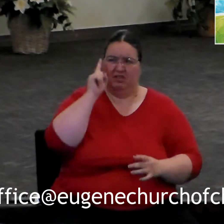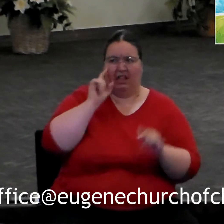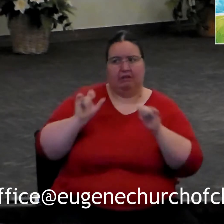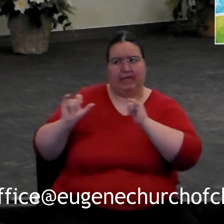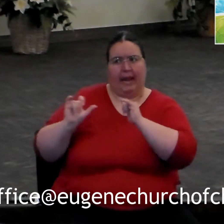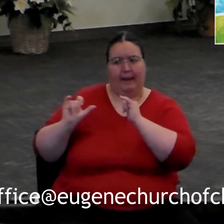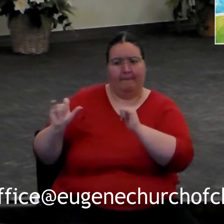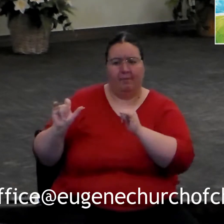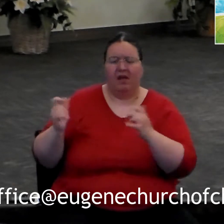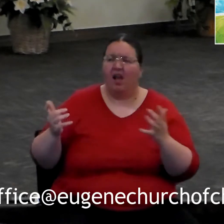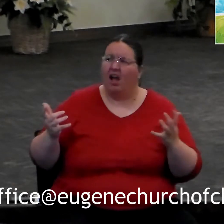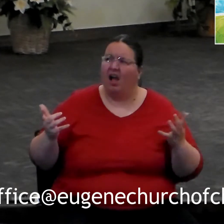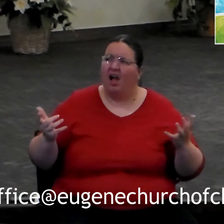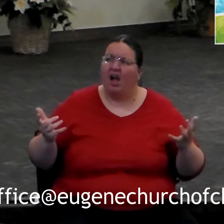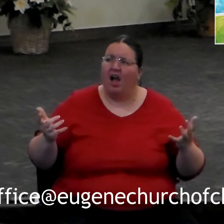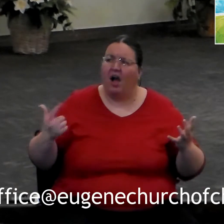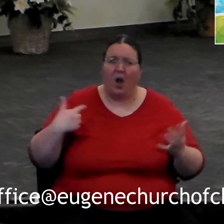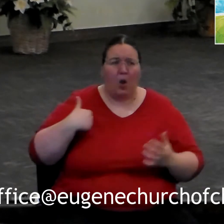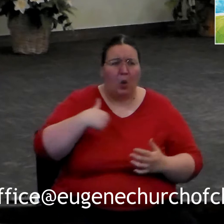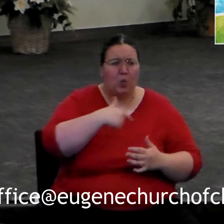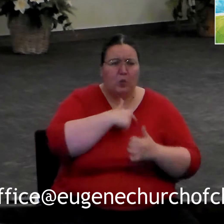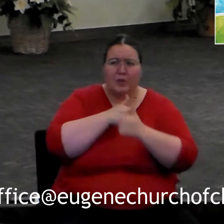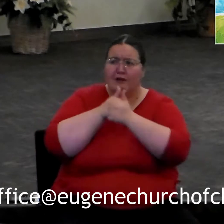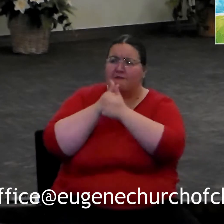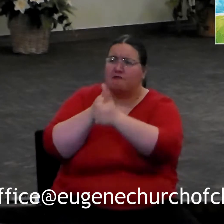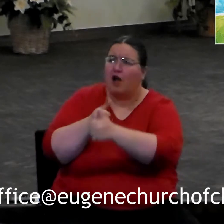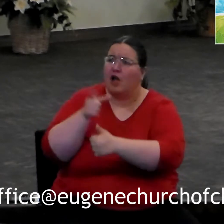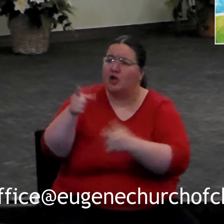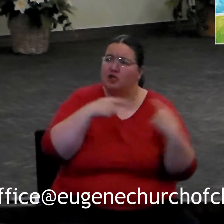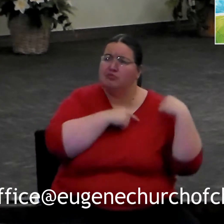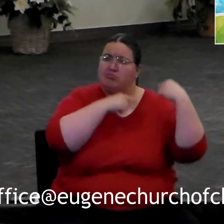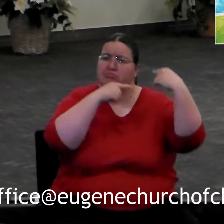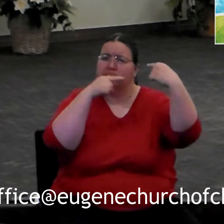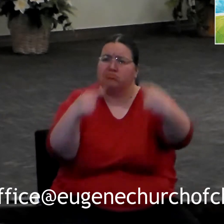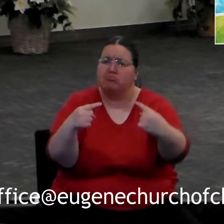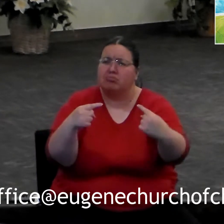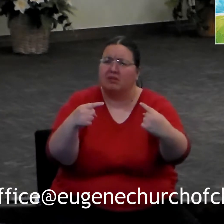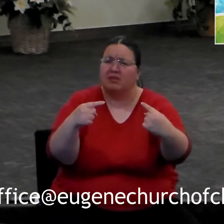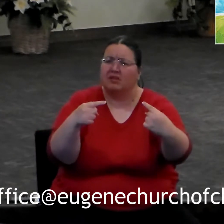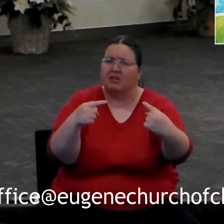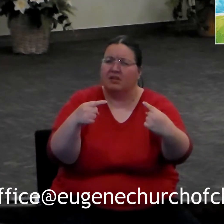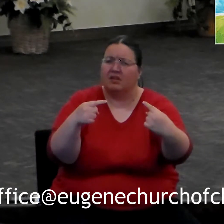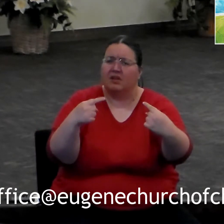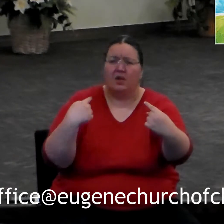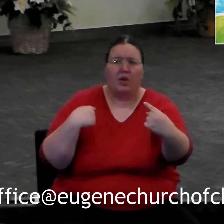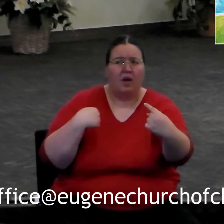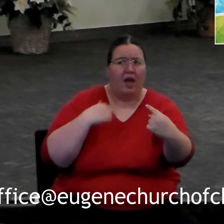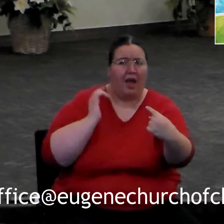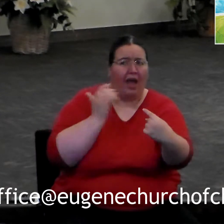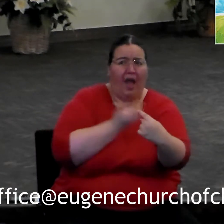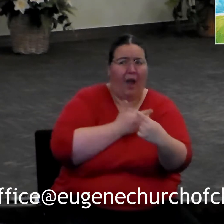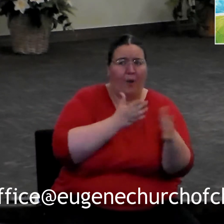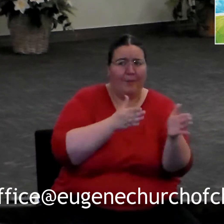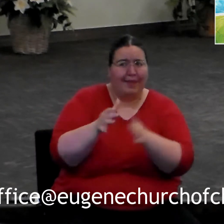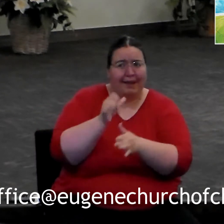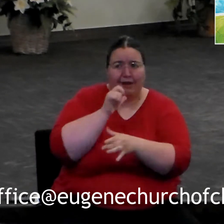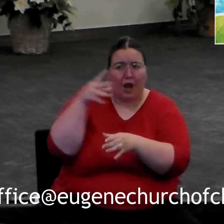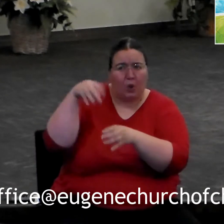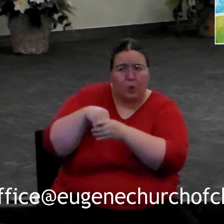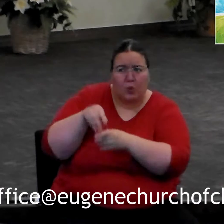you to this point, and what we have in mind is not for our leader to die. We followed you to this point, and if Peter was right a few verses